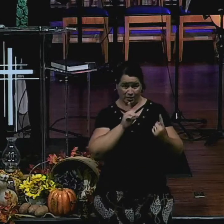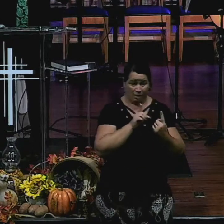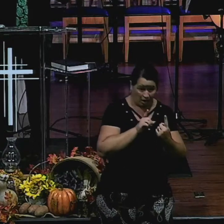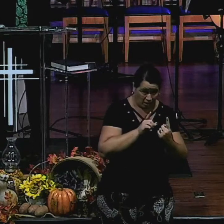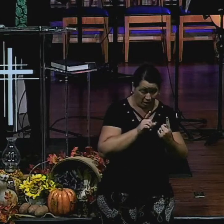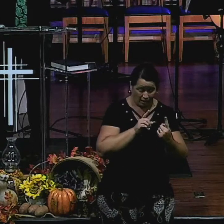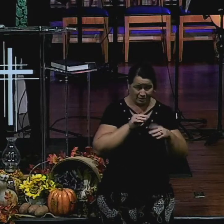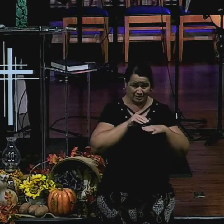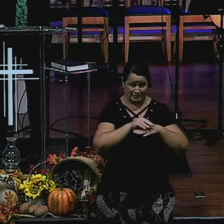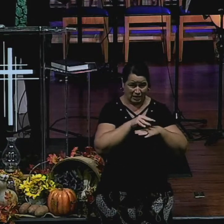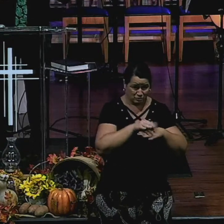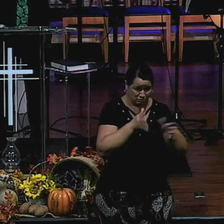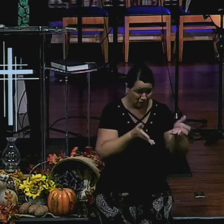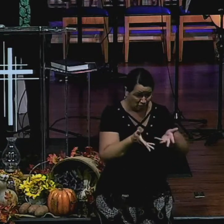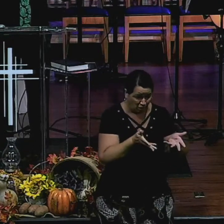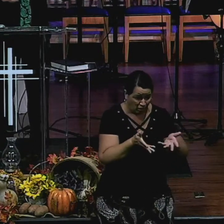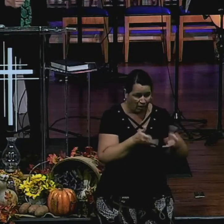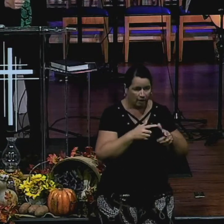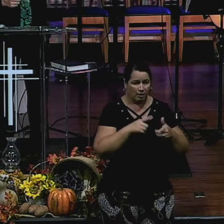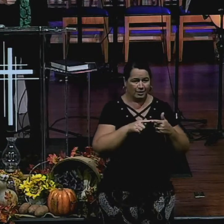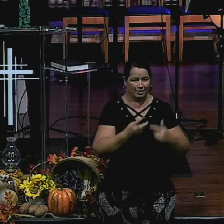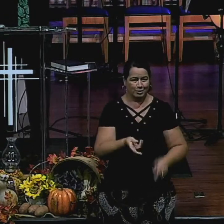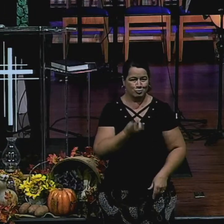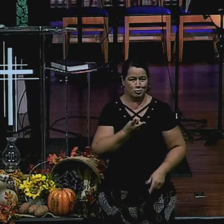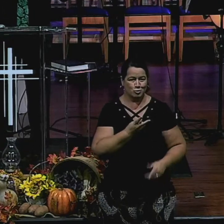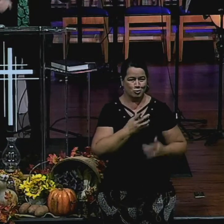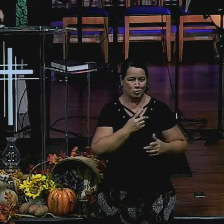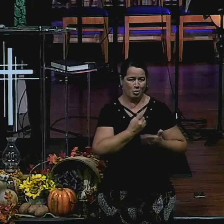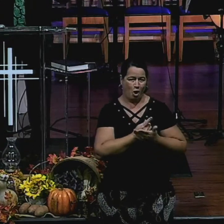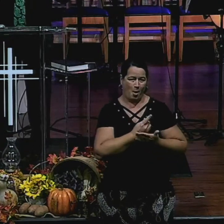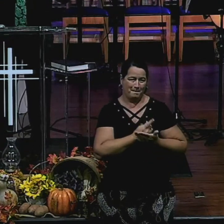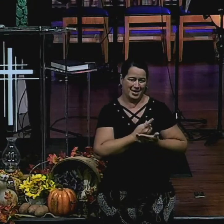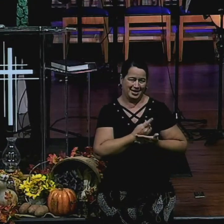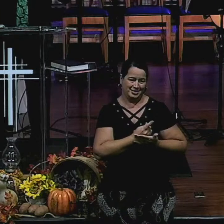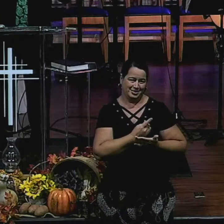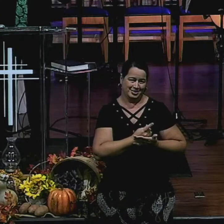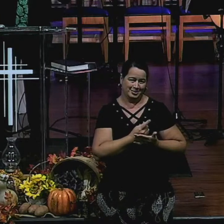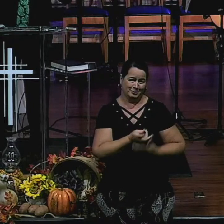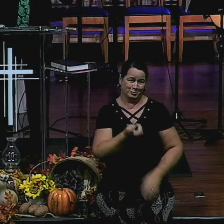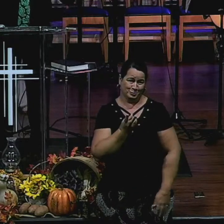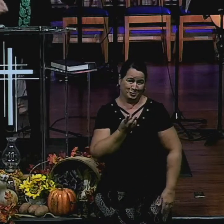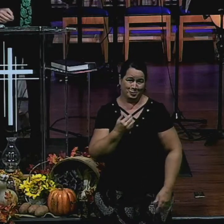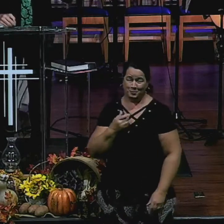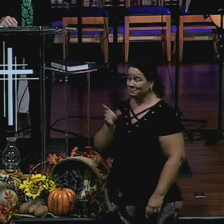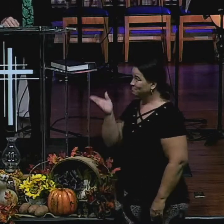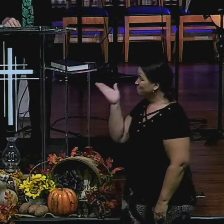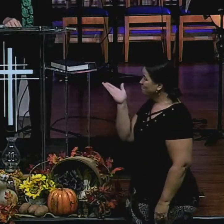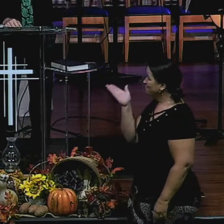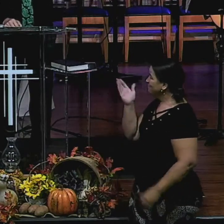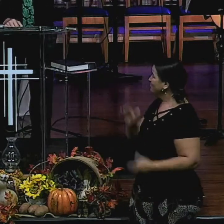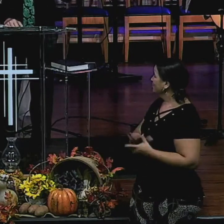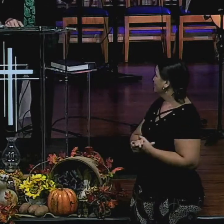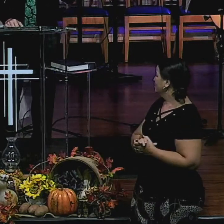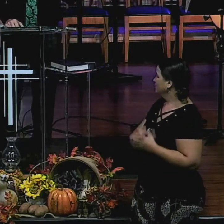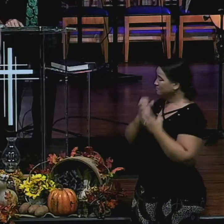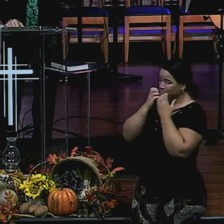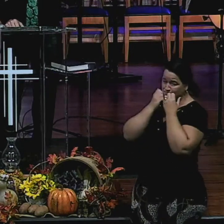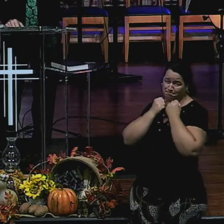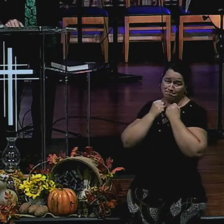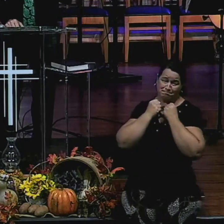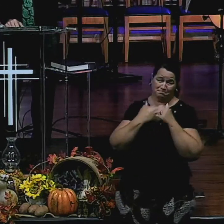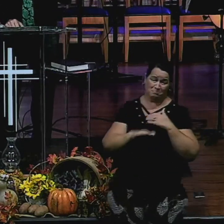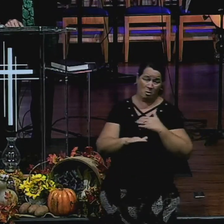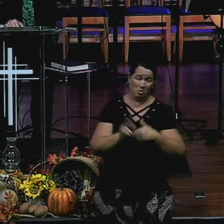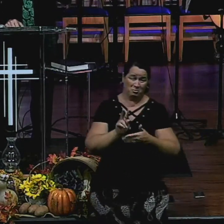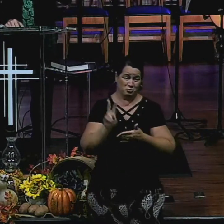counselors talked to them and I guess there were two heartbeats that they found when they did the sonogram. And now we have two babies. Precious babies born